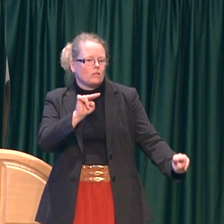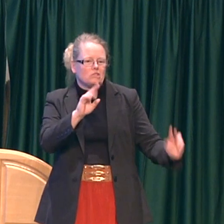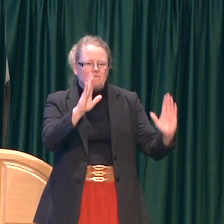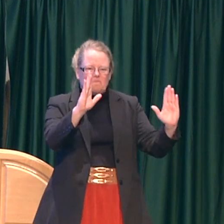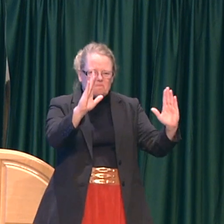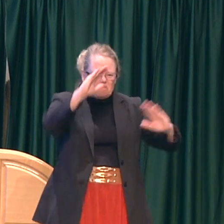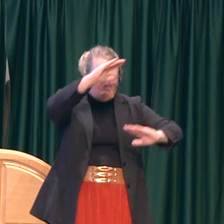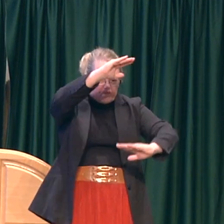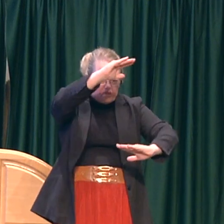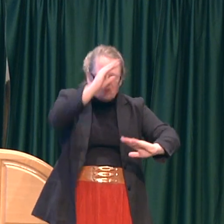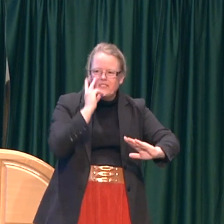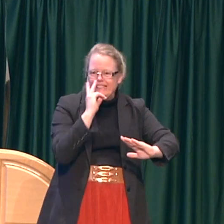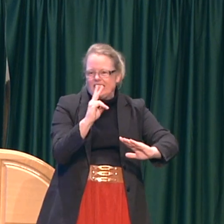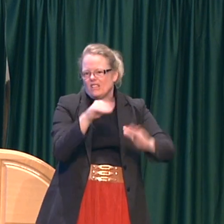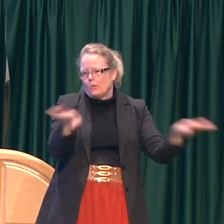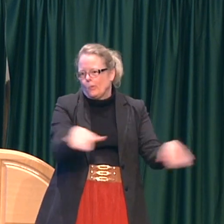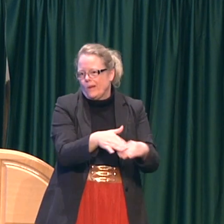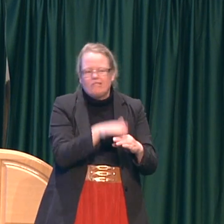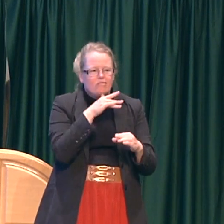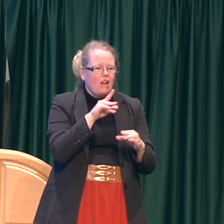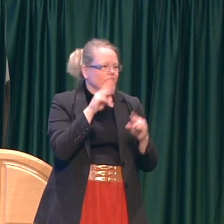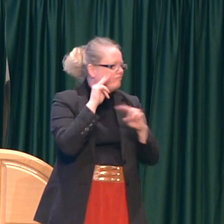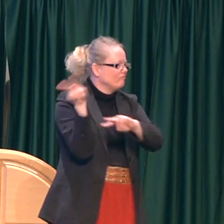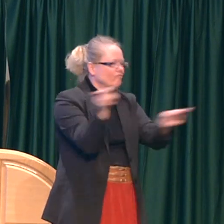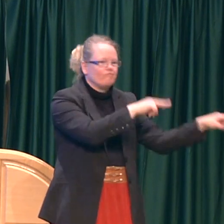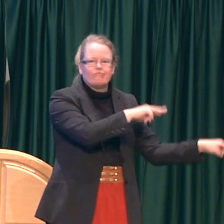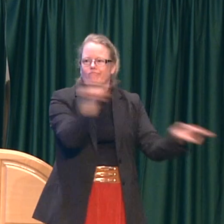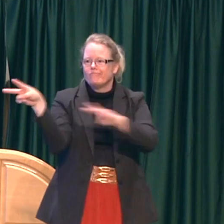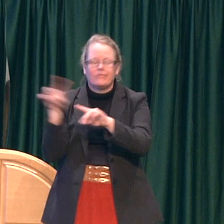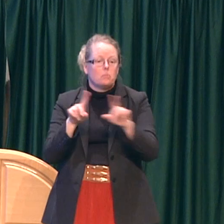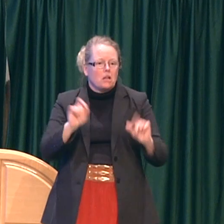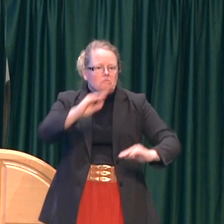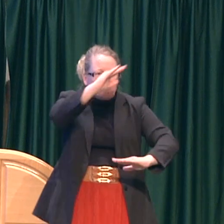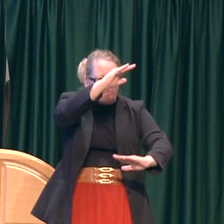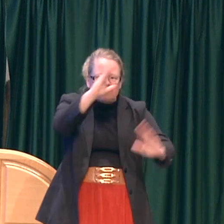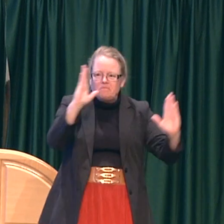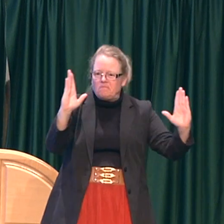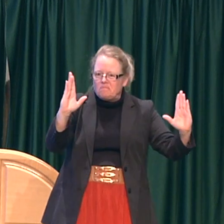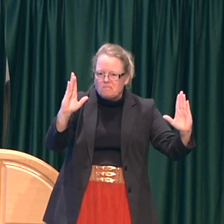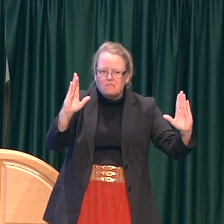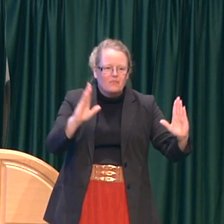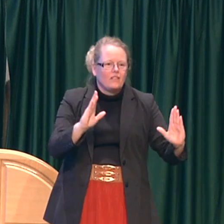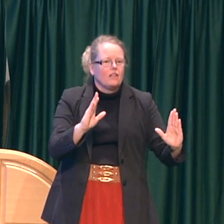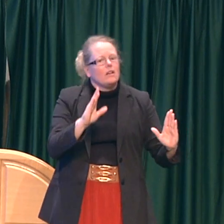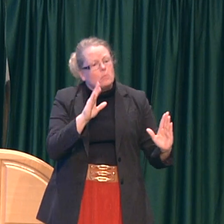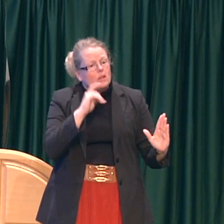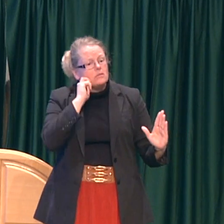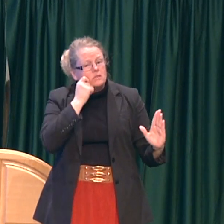And then she was able to watch on a screen the wedding. Now, she couldn't see everything that was happening in the